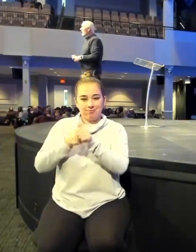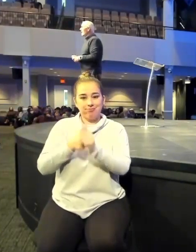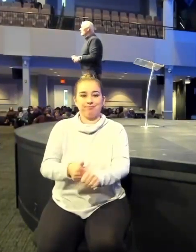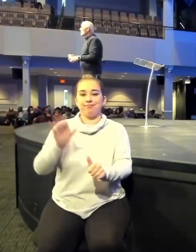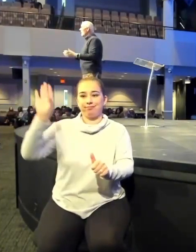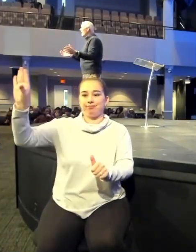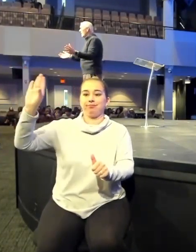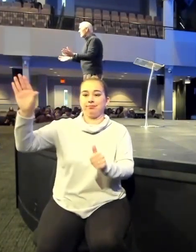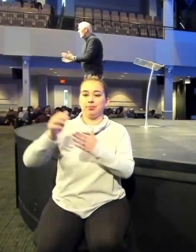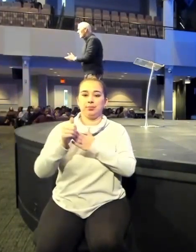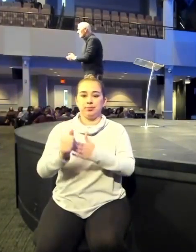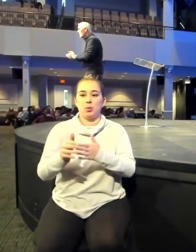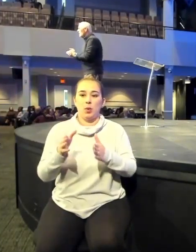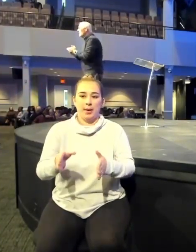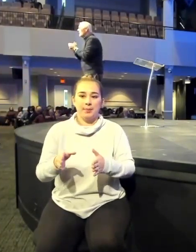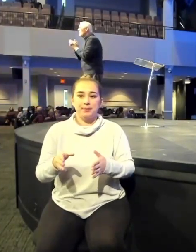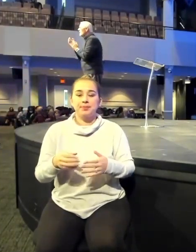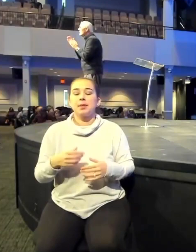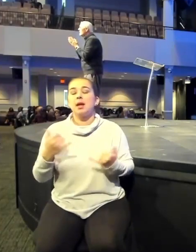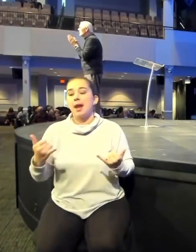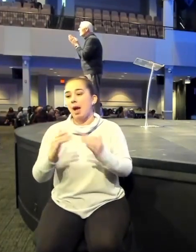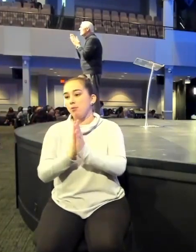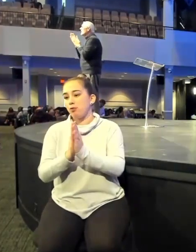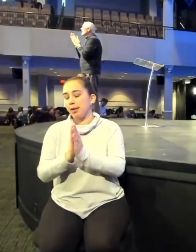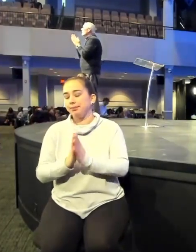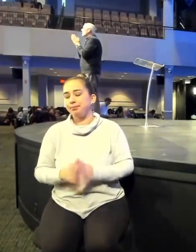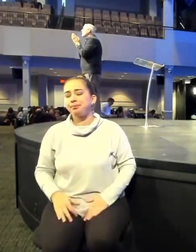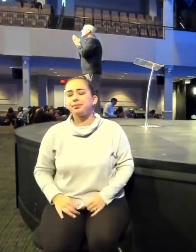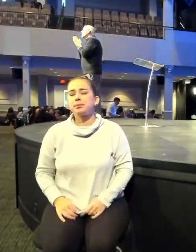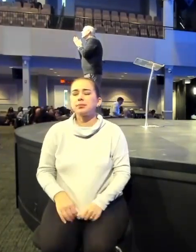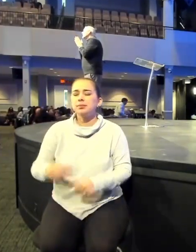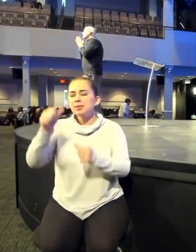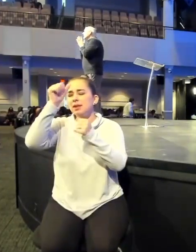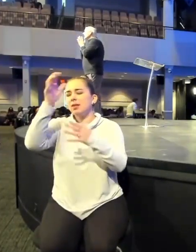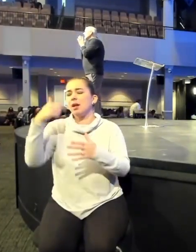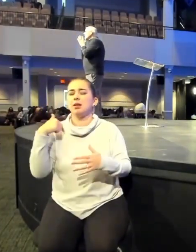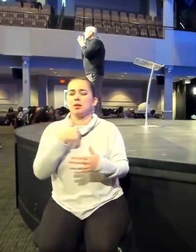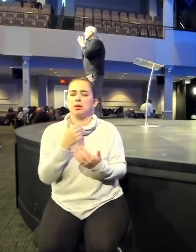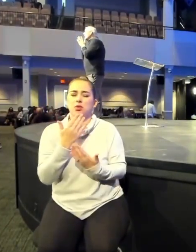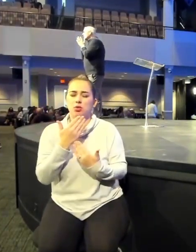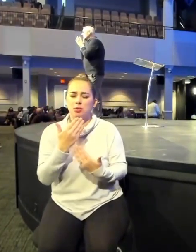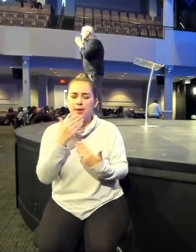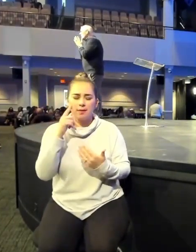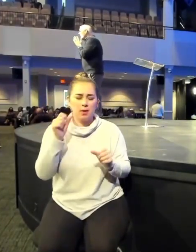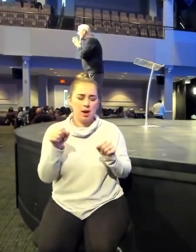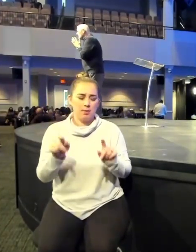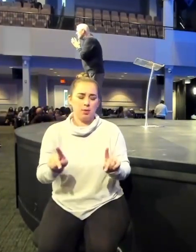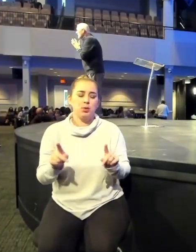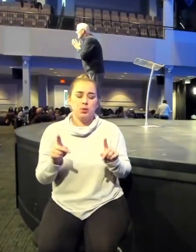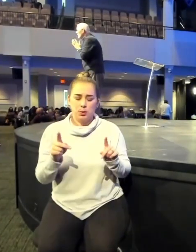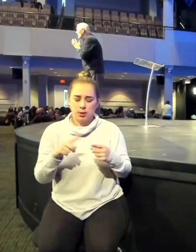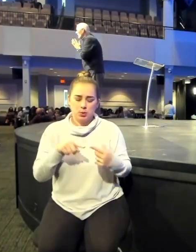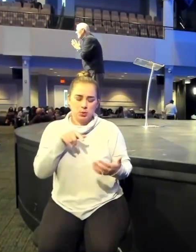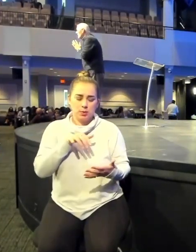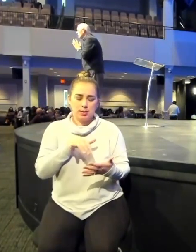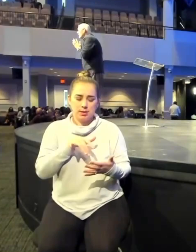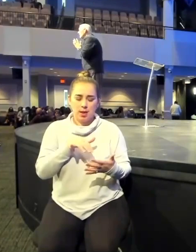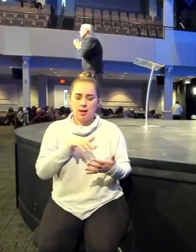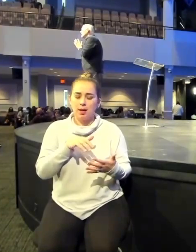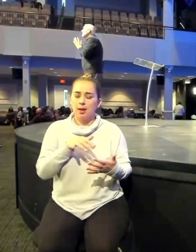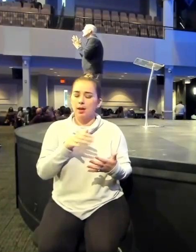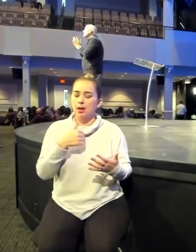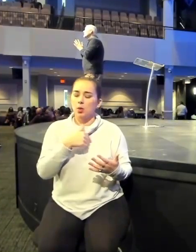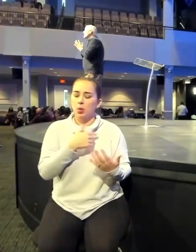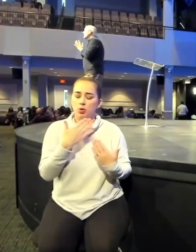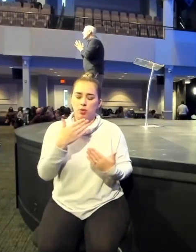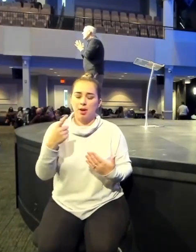in our lives. Would you bow your heads with me as we pray? Father, we thank you for your word today. We're grateful for the opportunity that we've had to study. We're grateful that you